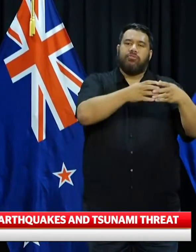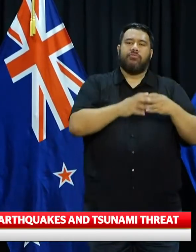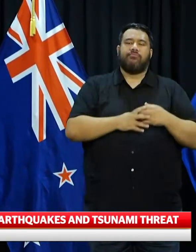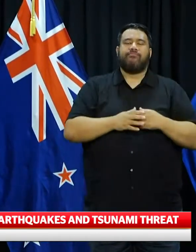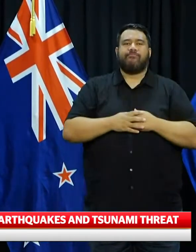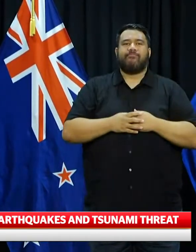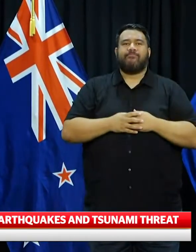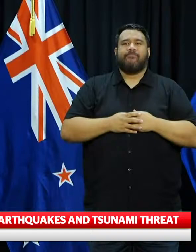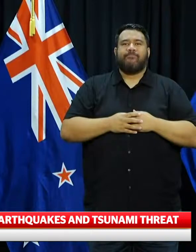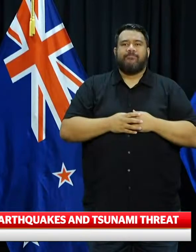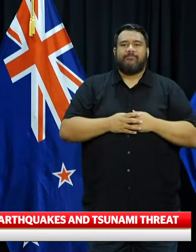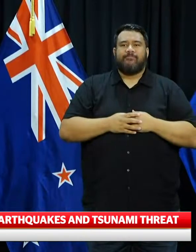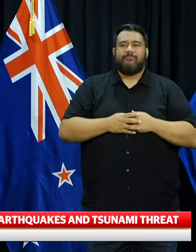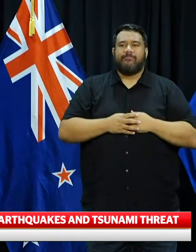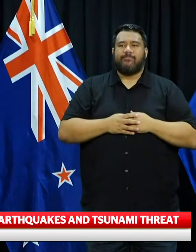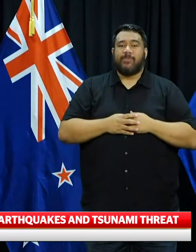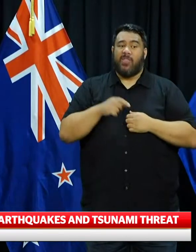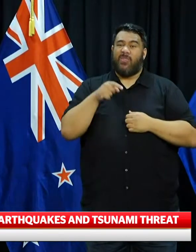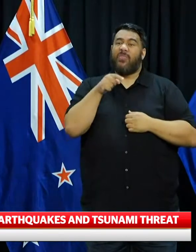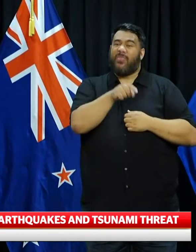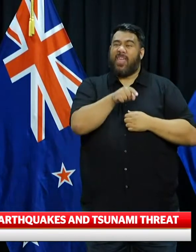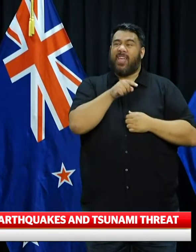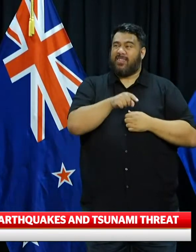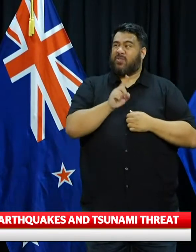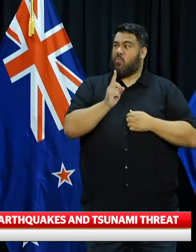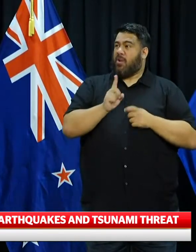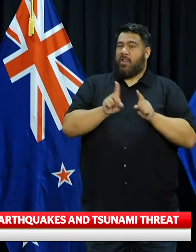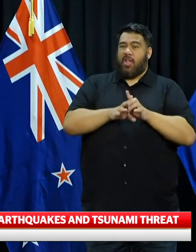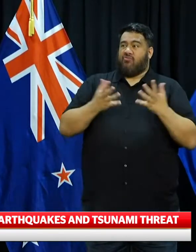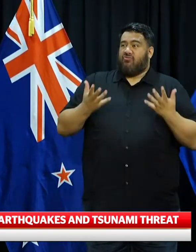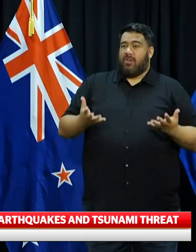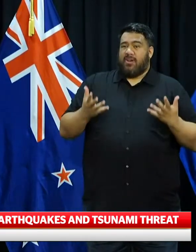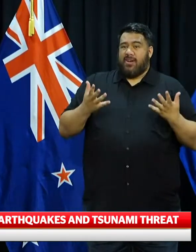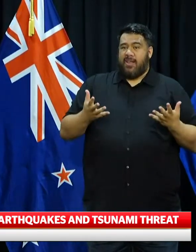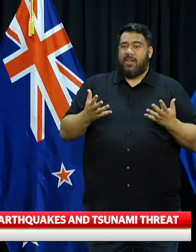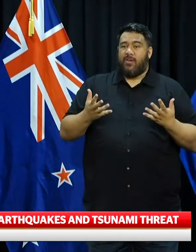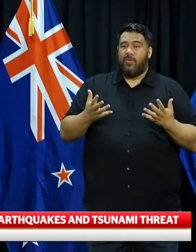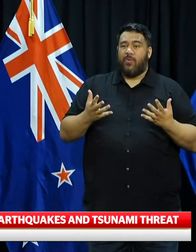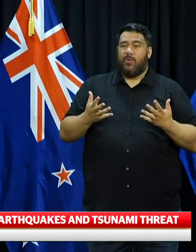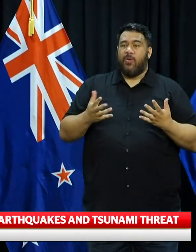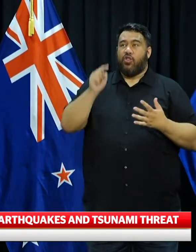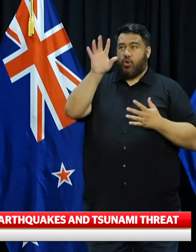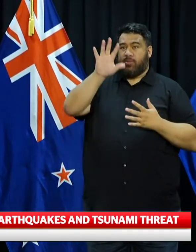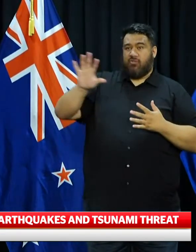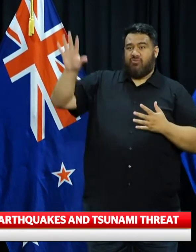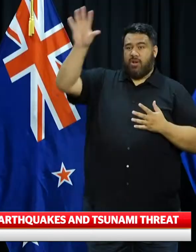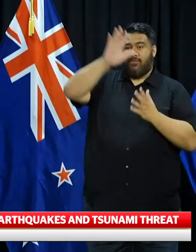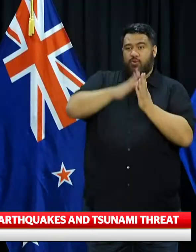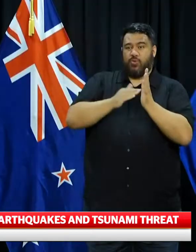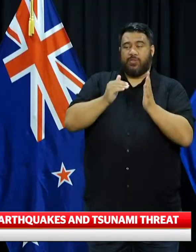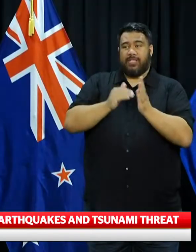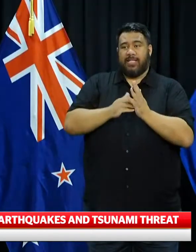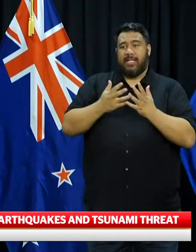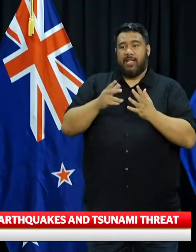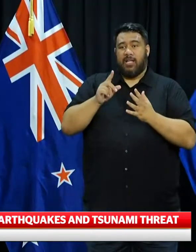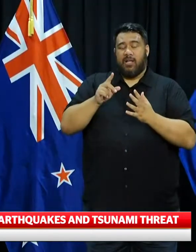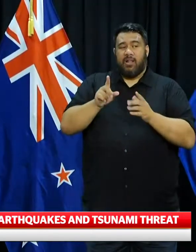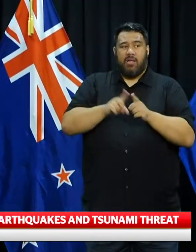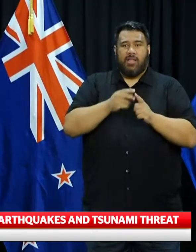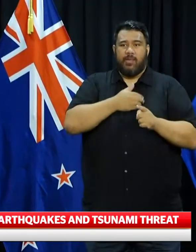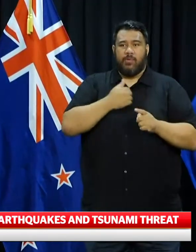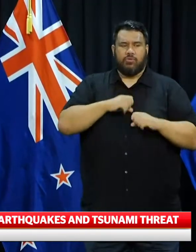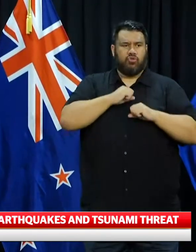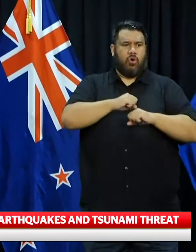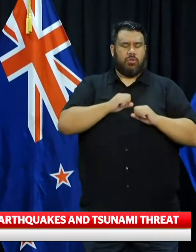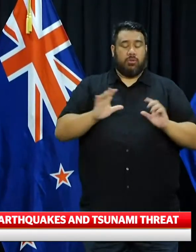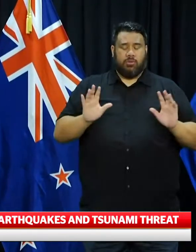they're all together, and that's kind of the state of play for a lot of our families in the regions at the moment. It was a bit of a shock. Trying to